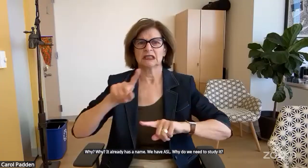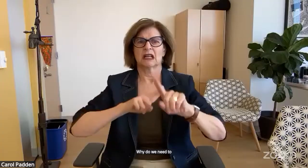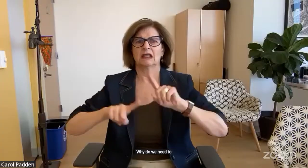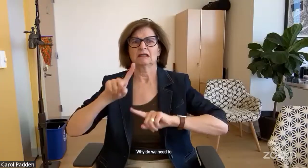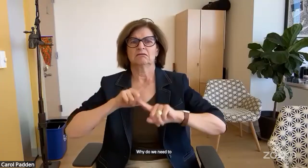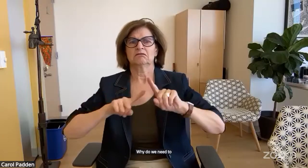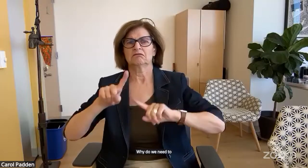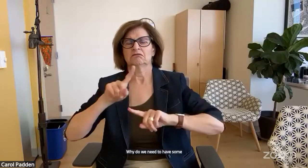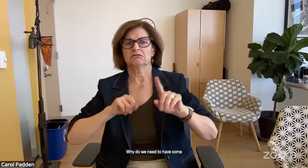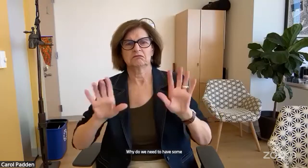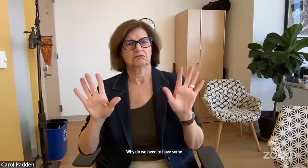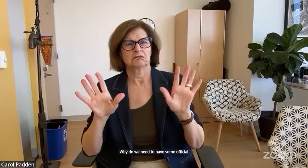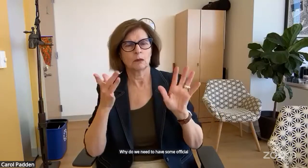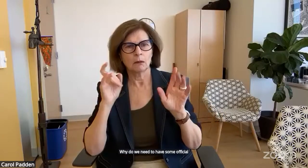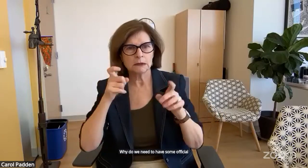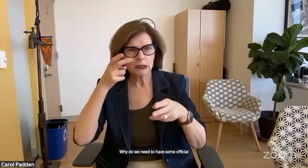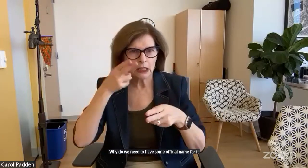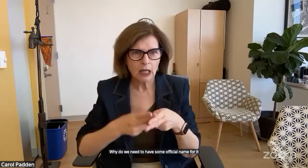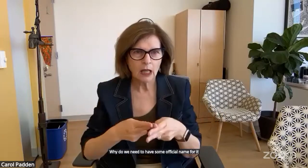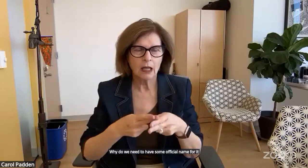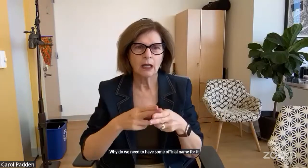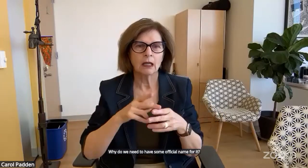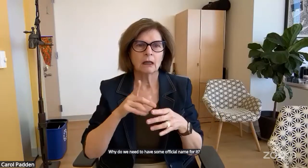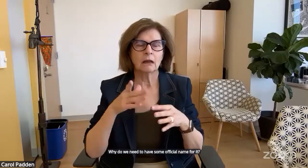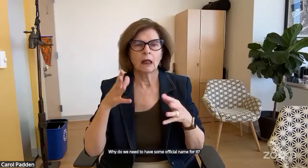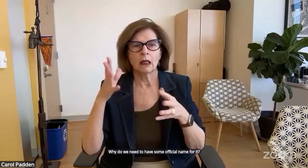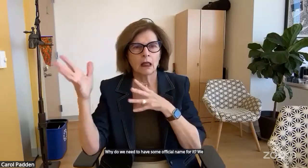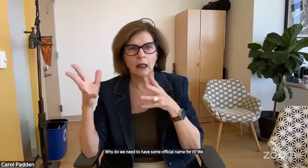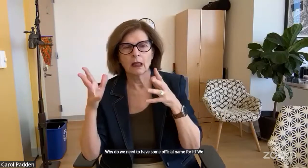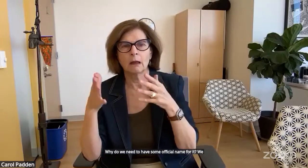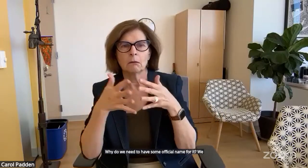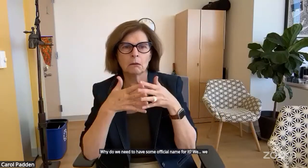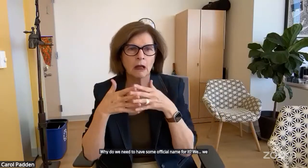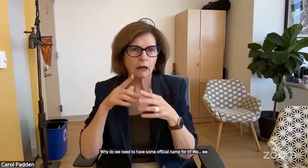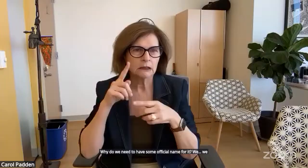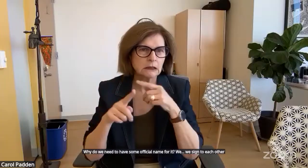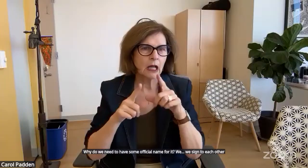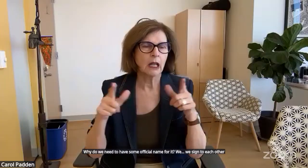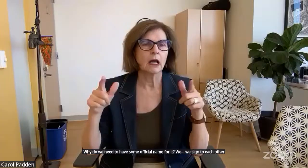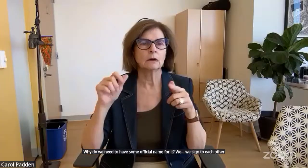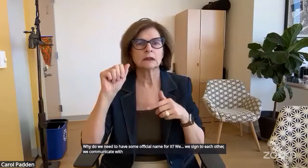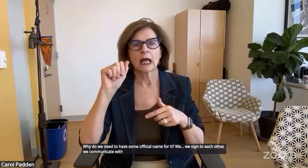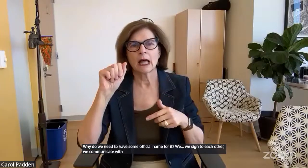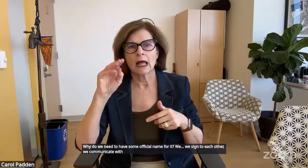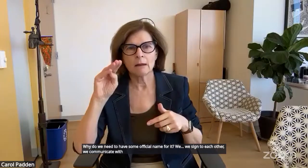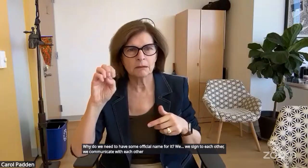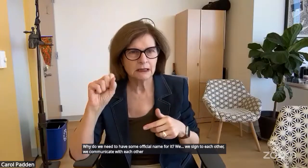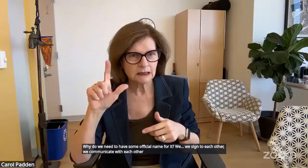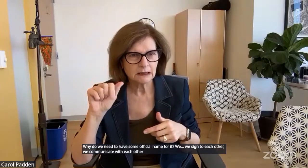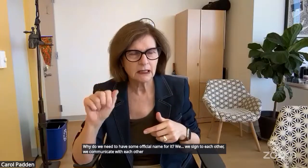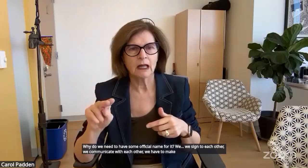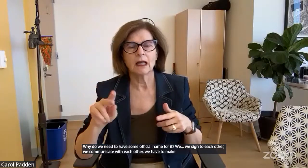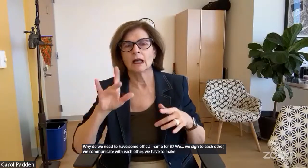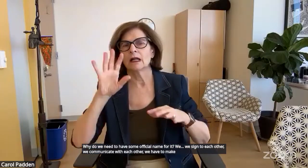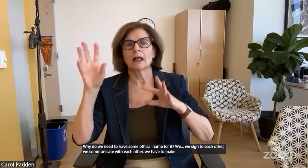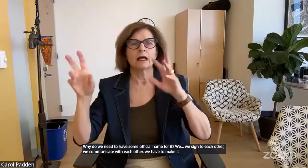some official name for it? We sign to each other. We communicate with each other. We have to make it some